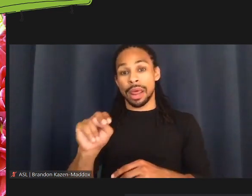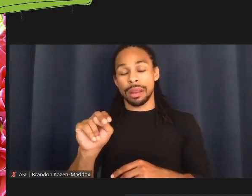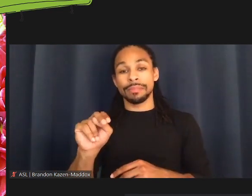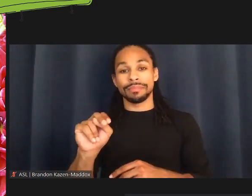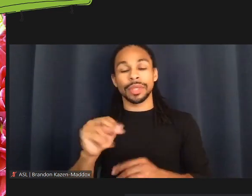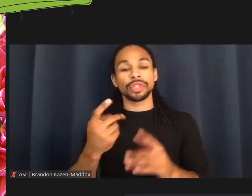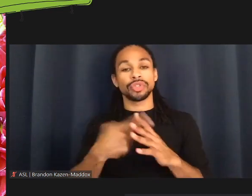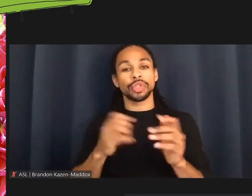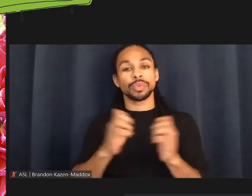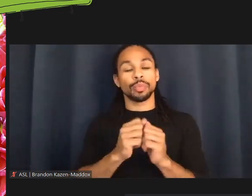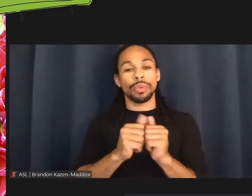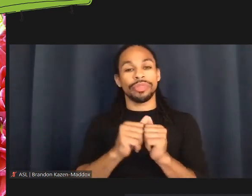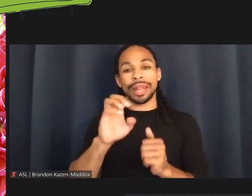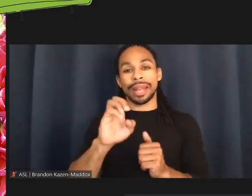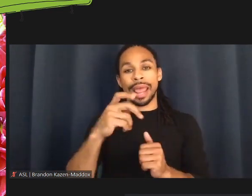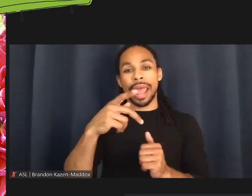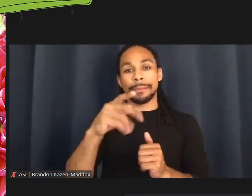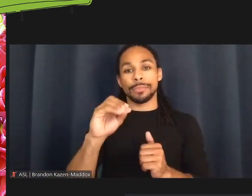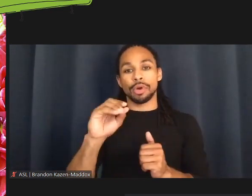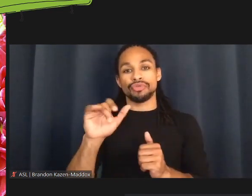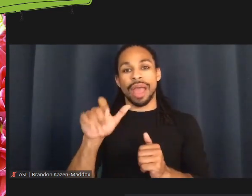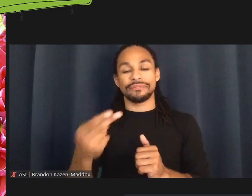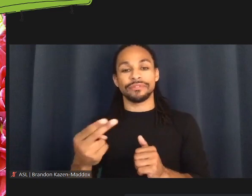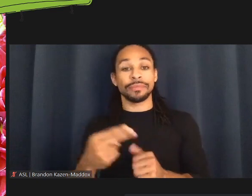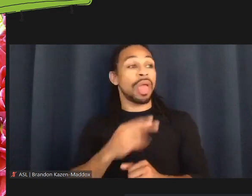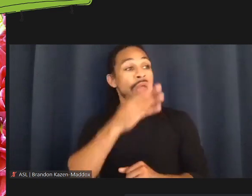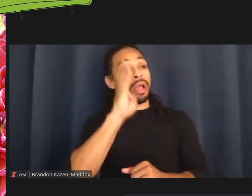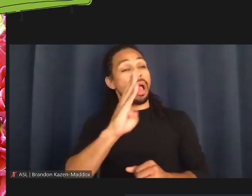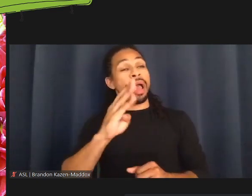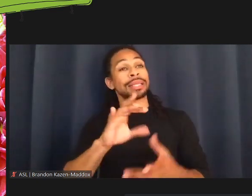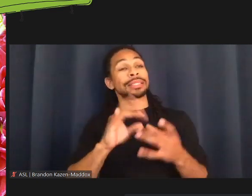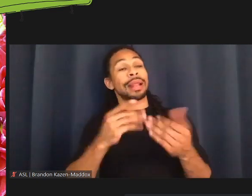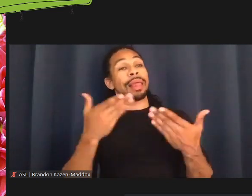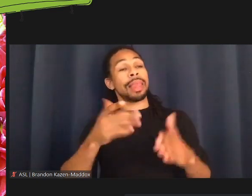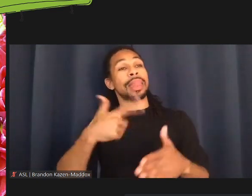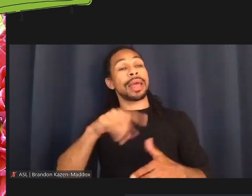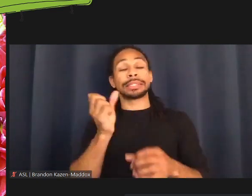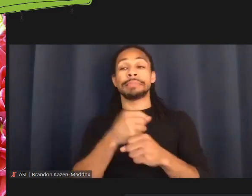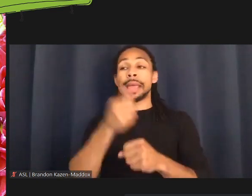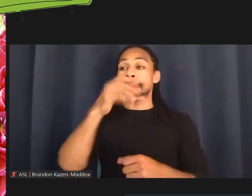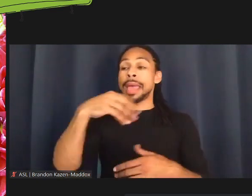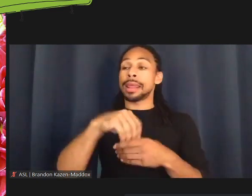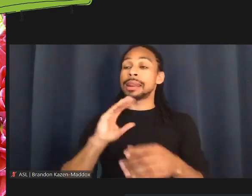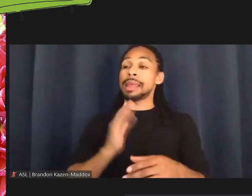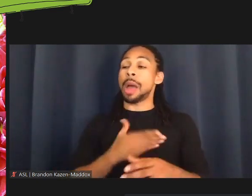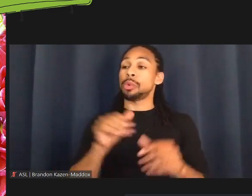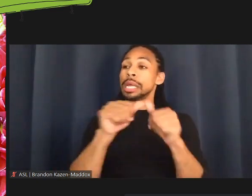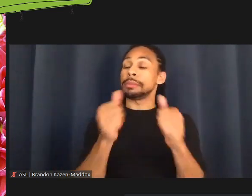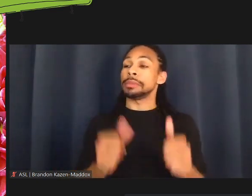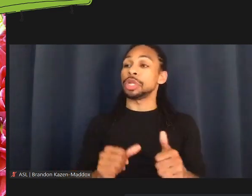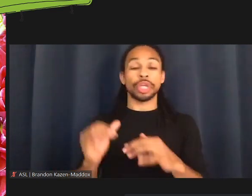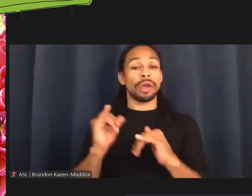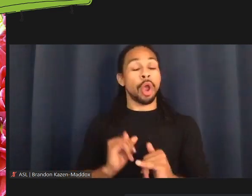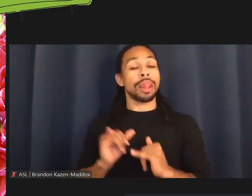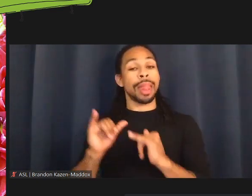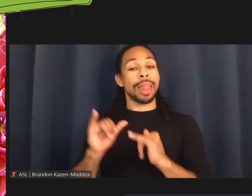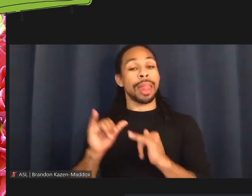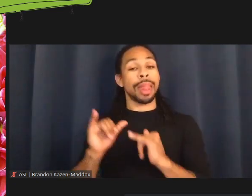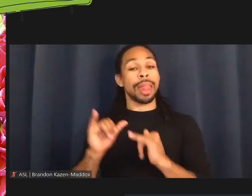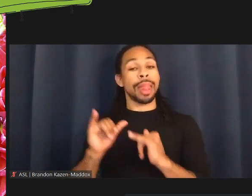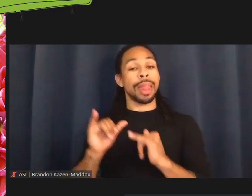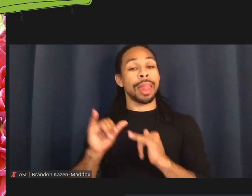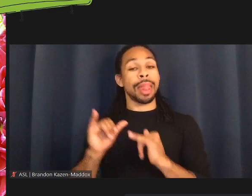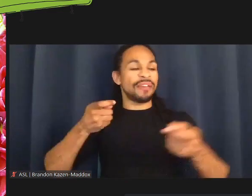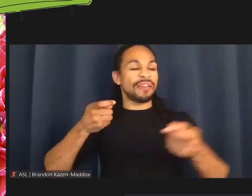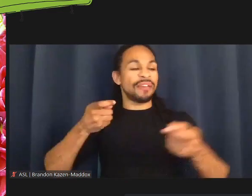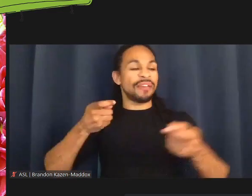epigraph. And God said, let us make man in our image, after our likeness, and let them have dominion over the fish